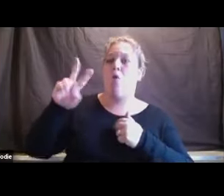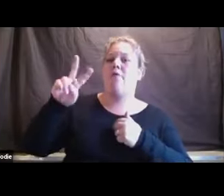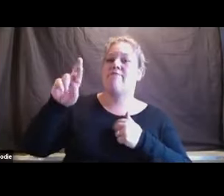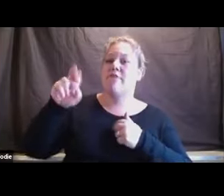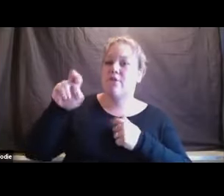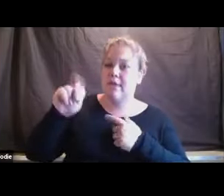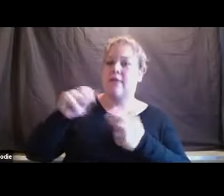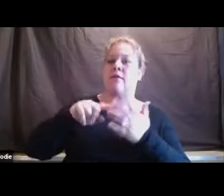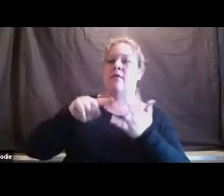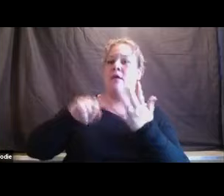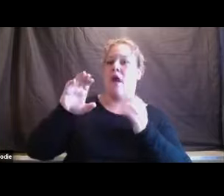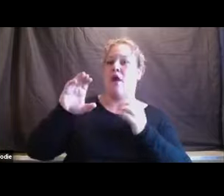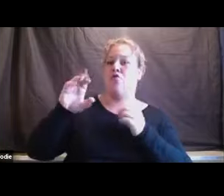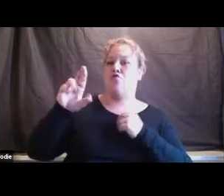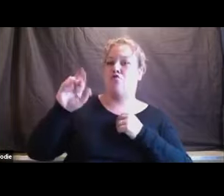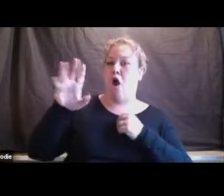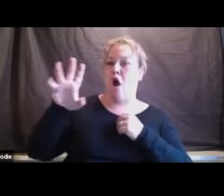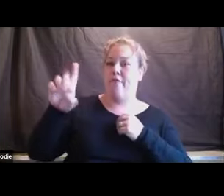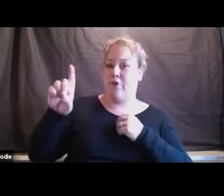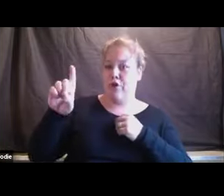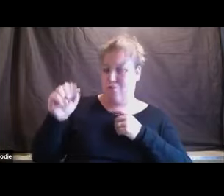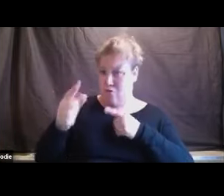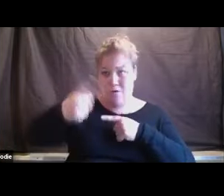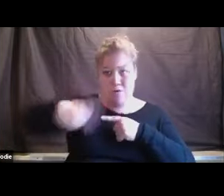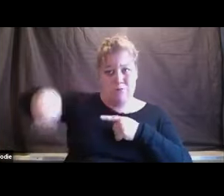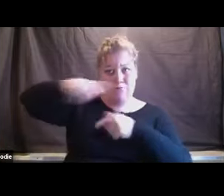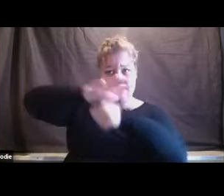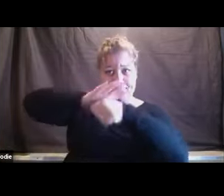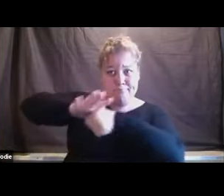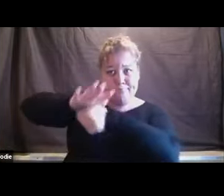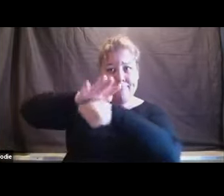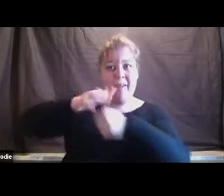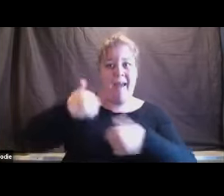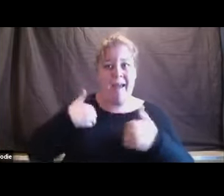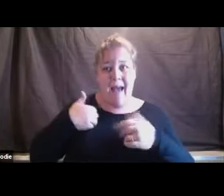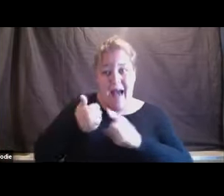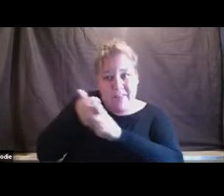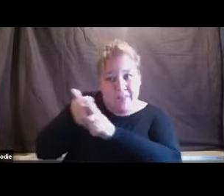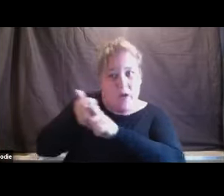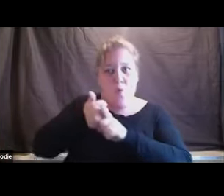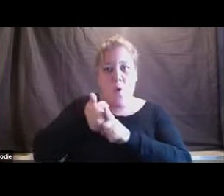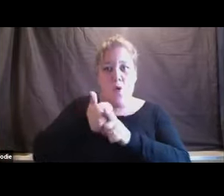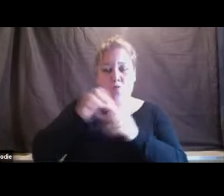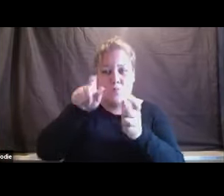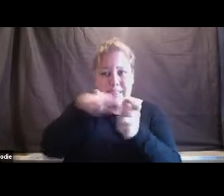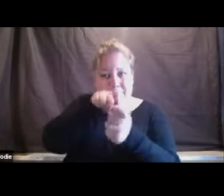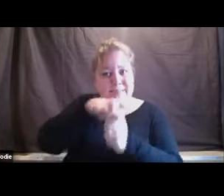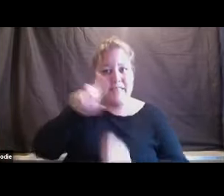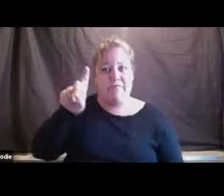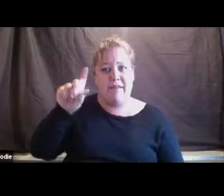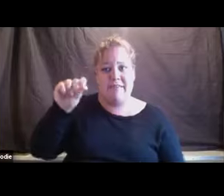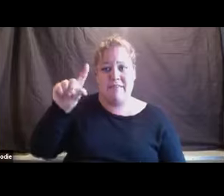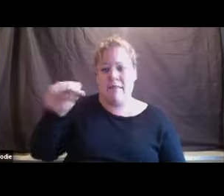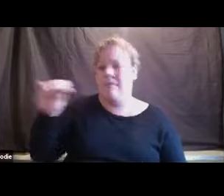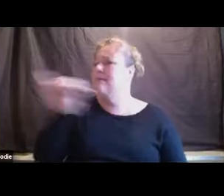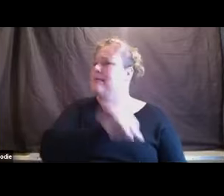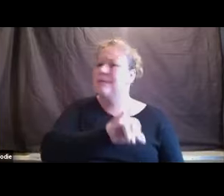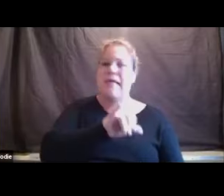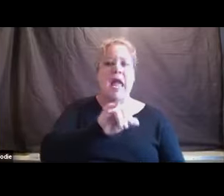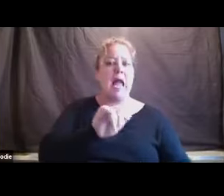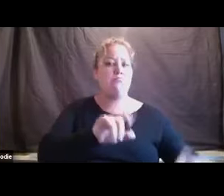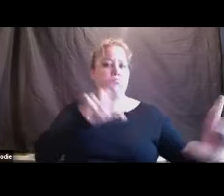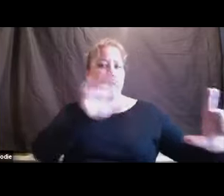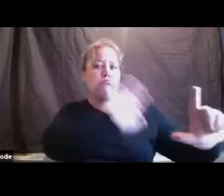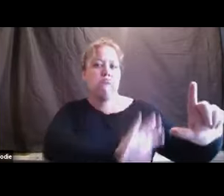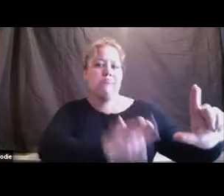Crawford. So every county has their own specific data, again, in the same format that we've talked about with the indicator lights